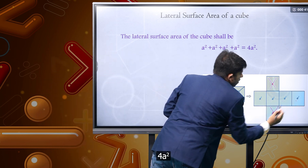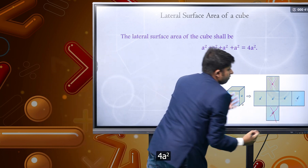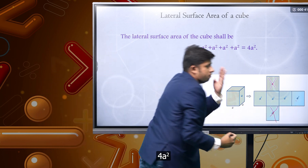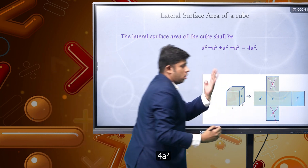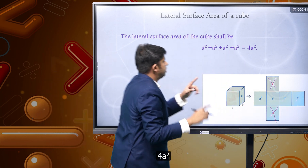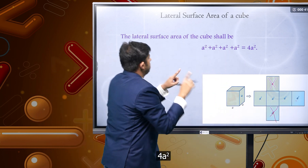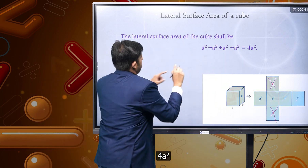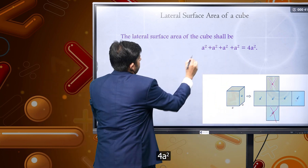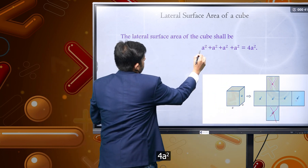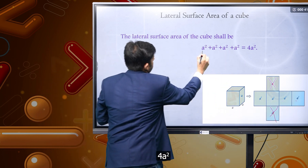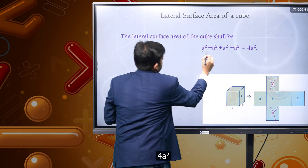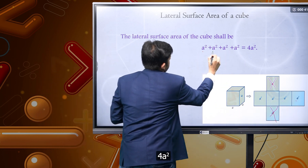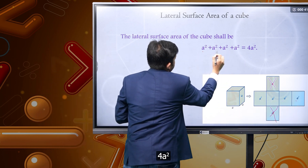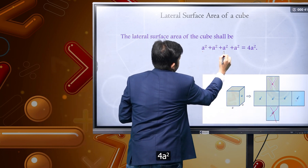4A square.